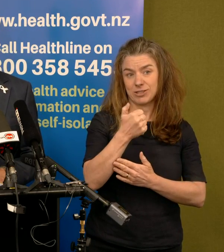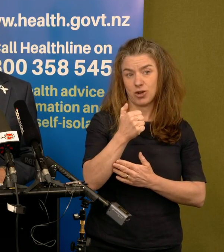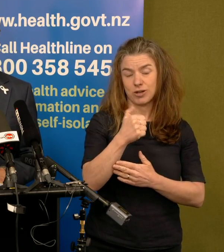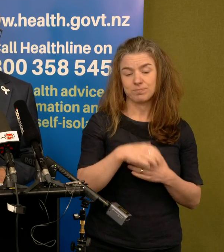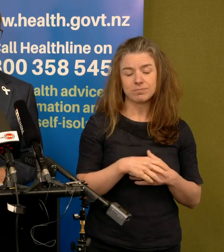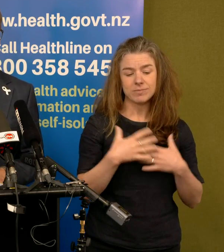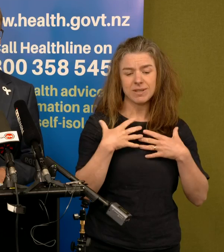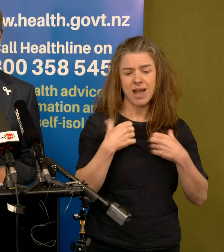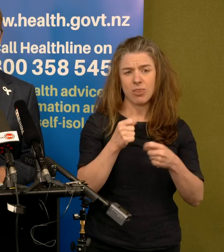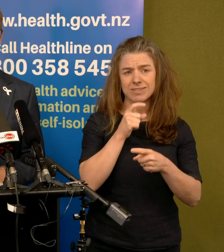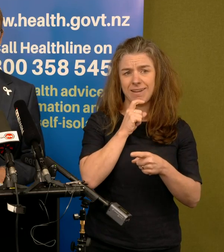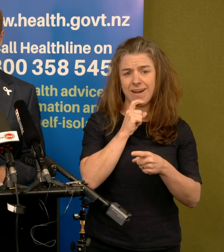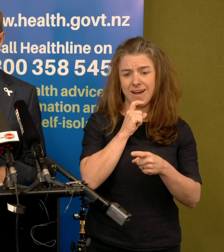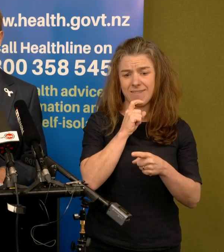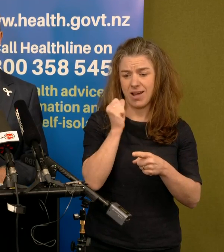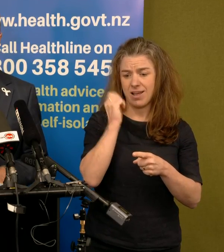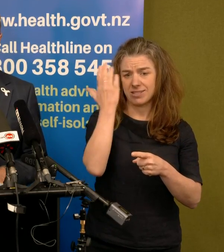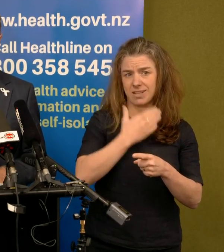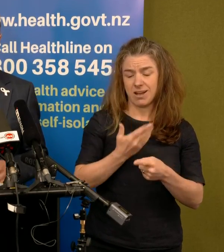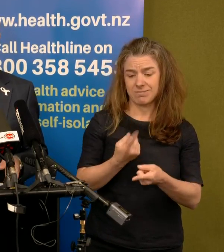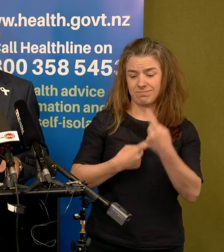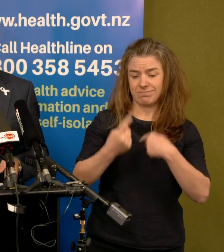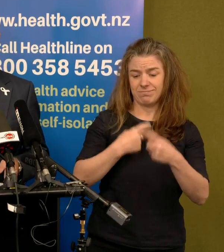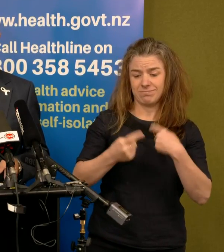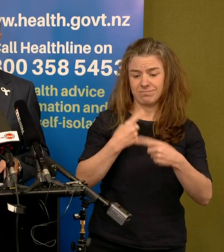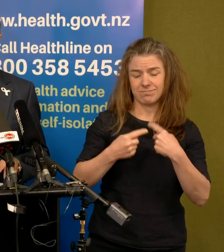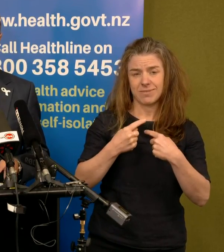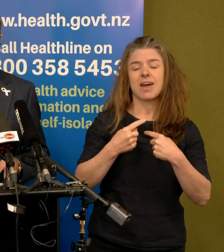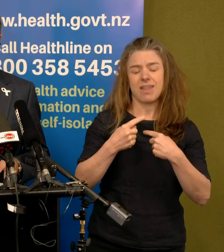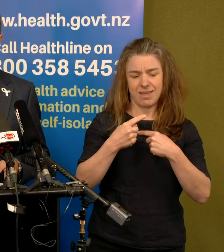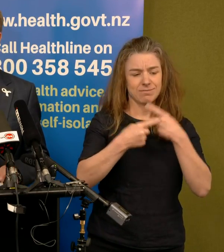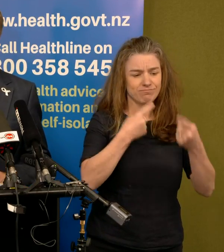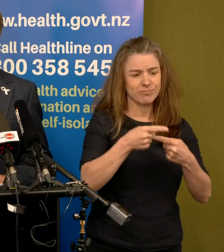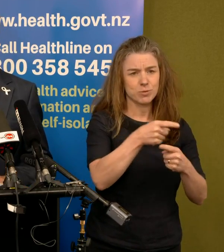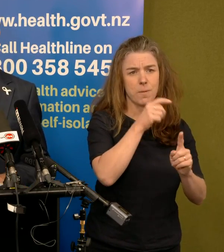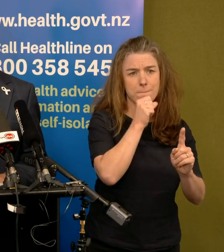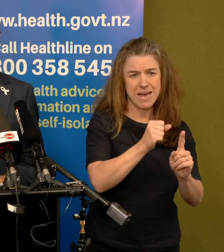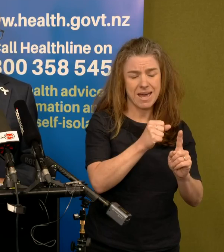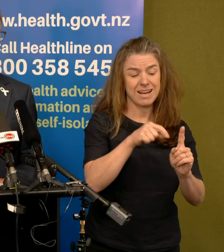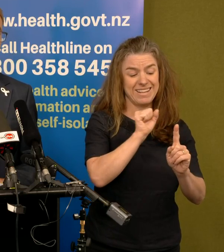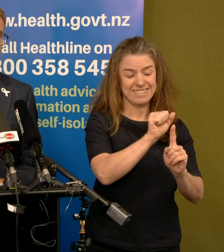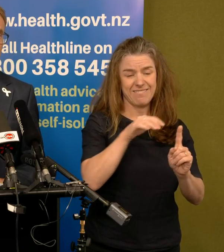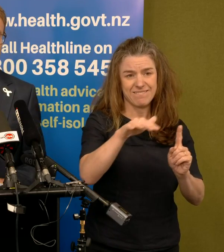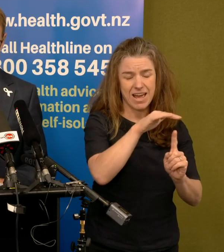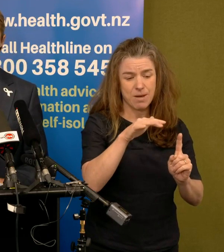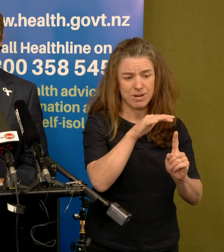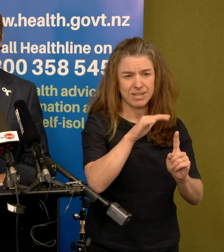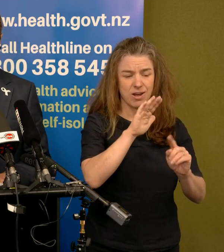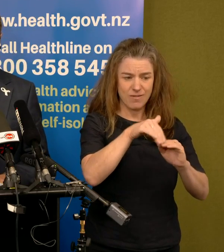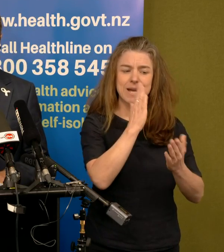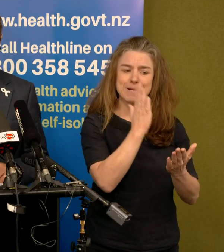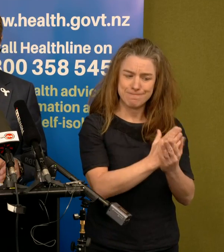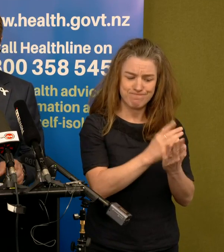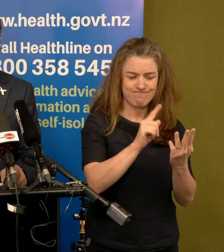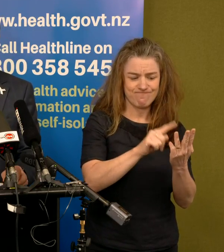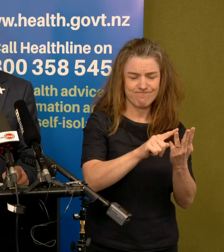authorities notified and had a lengthy conversation with the man and his family about the result and initiated the process of contact